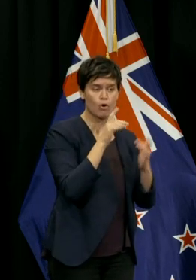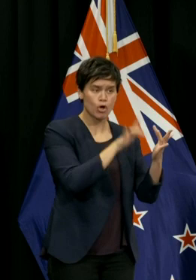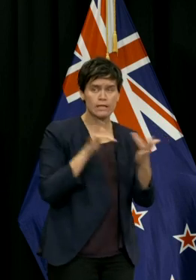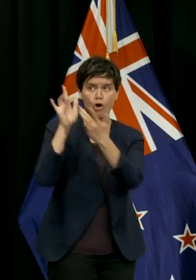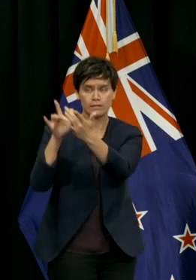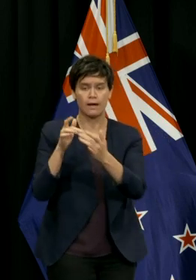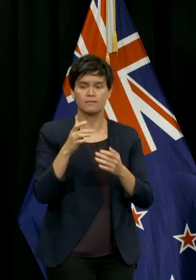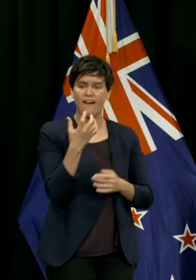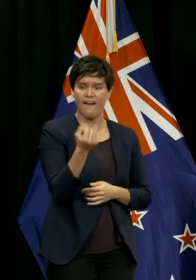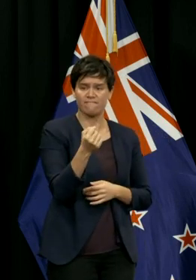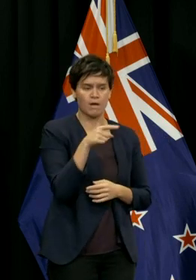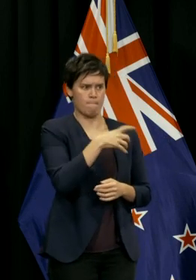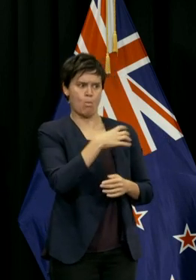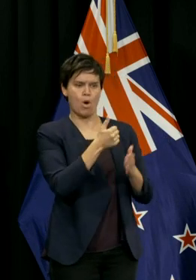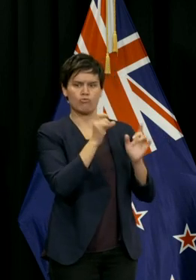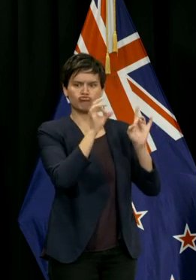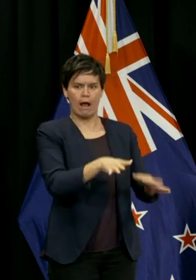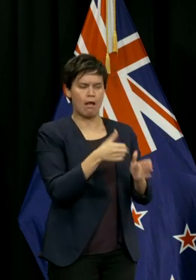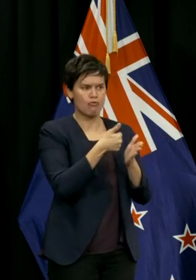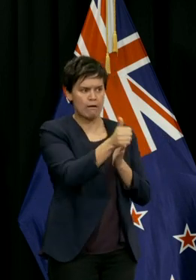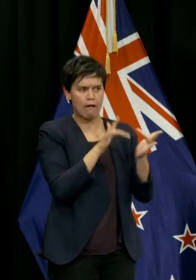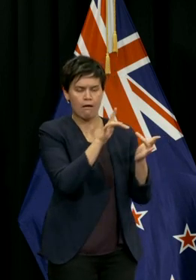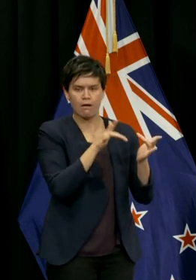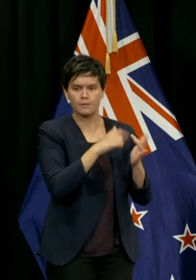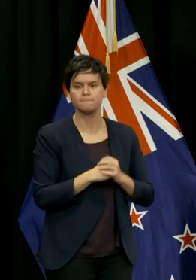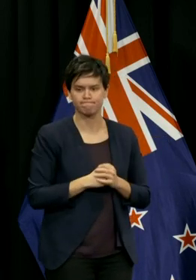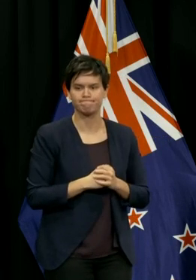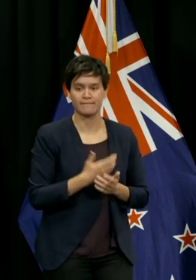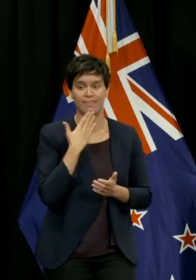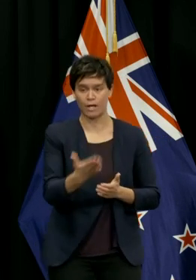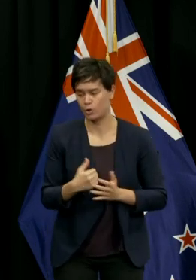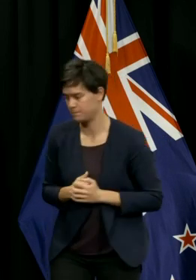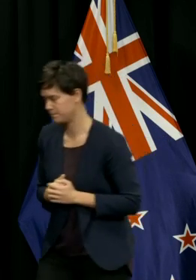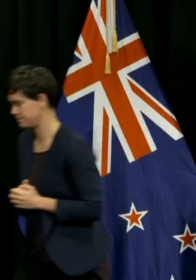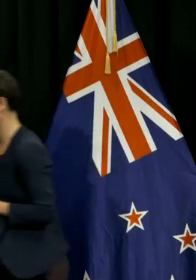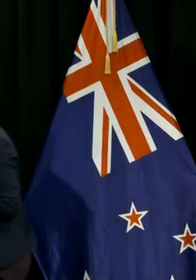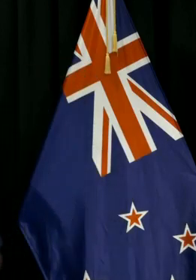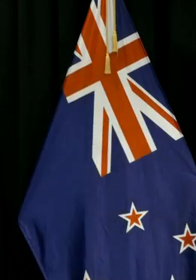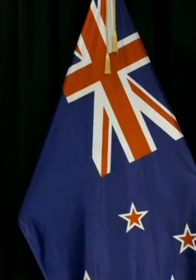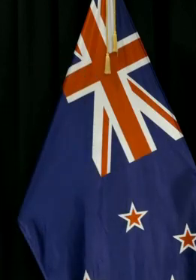PM Morrison. But that predominantly has been the contact I've been having. Okay, thanks everyone.